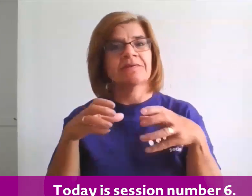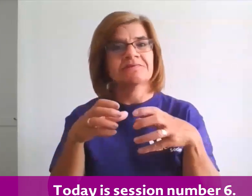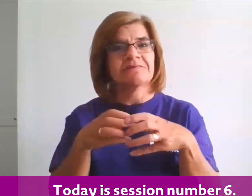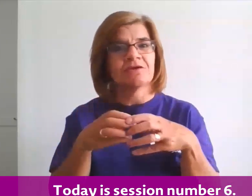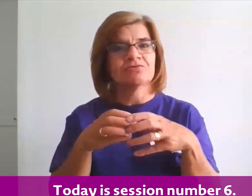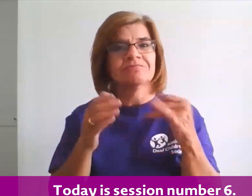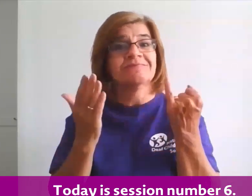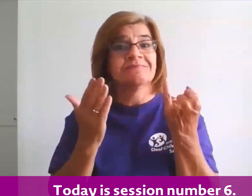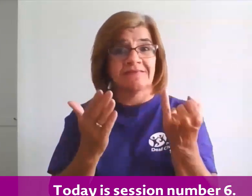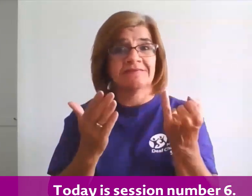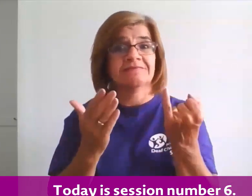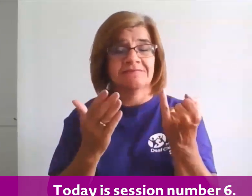So today is session number 6.